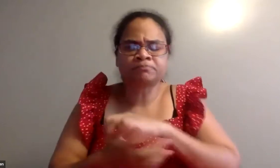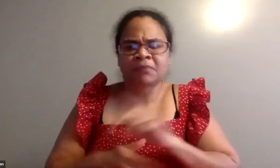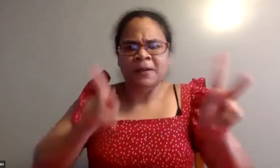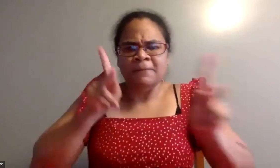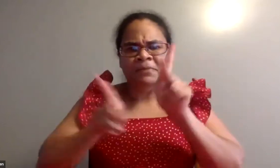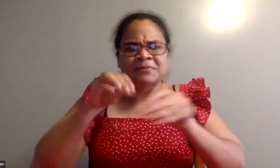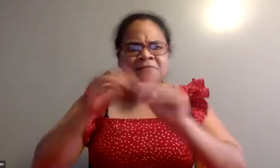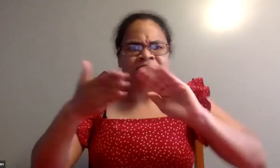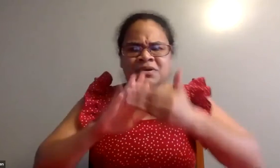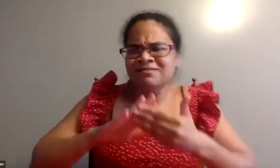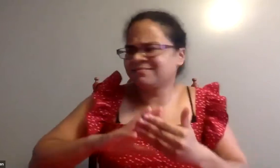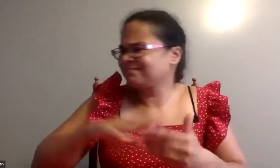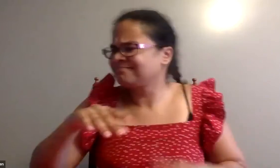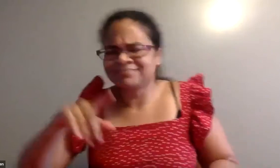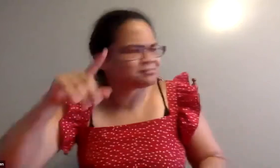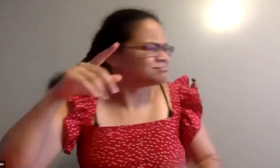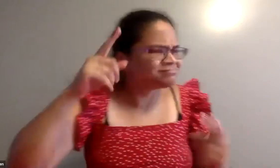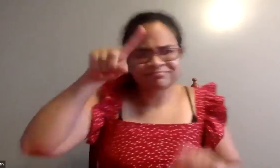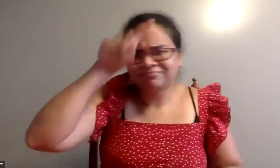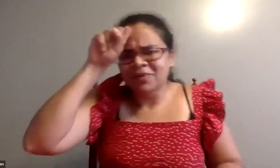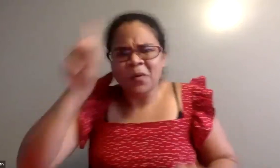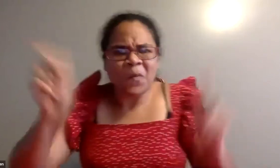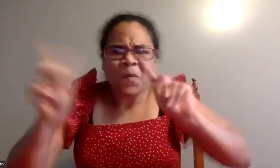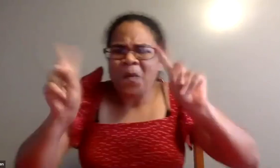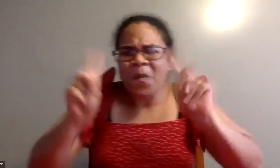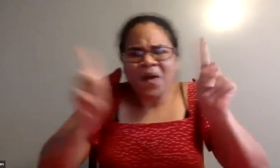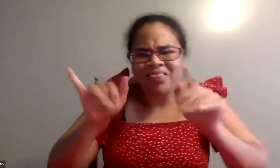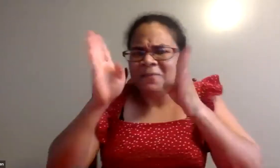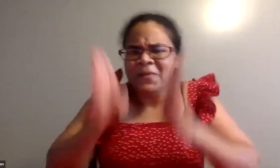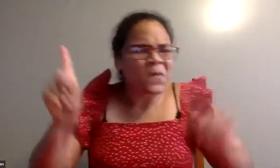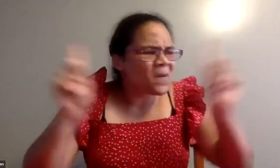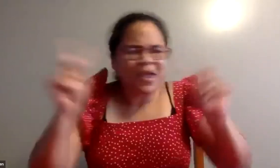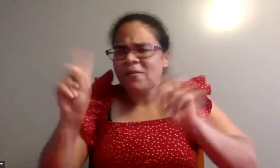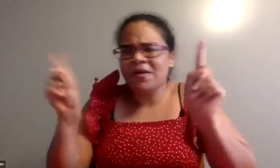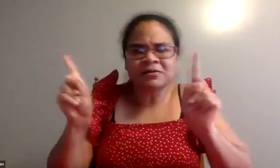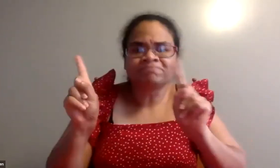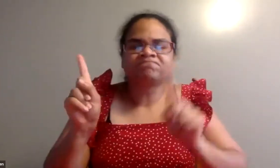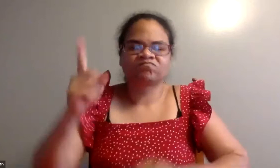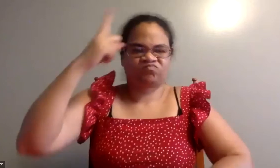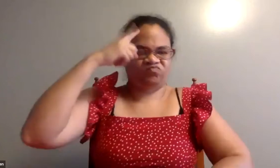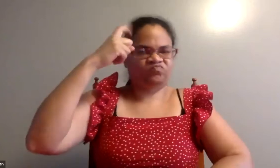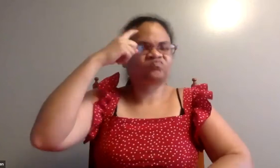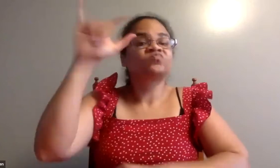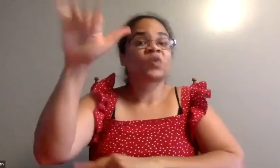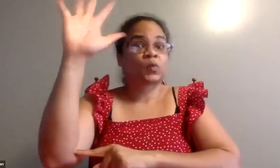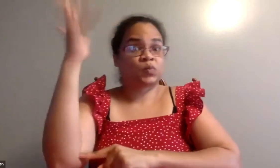all of a sudden, poof, he disappeared. The villagers wondered what happened to this person.